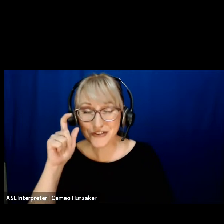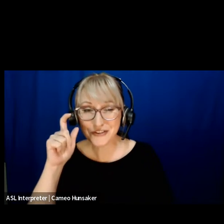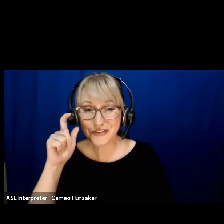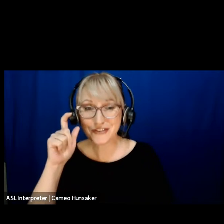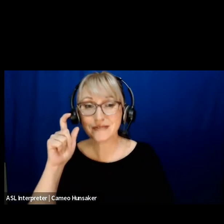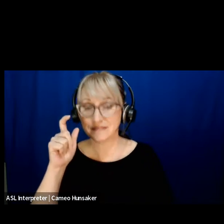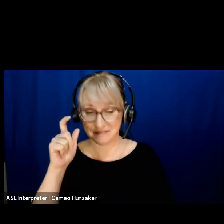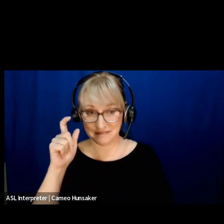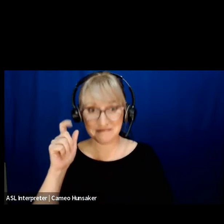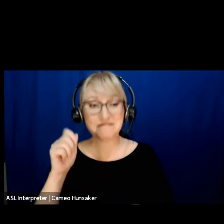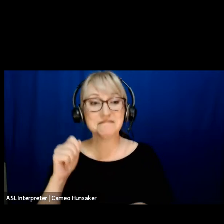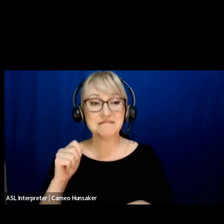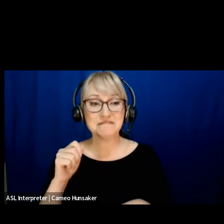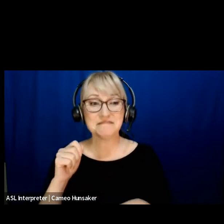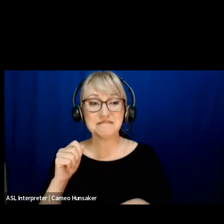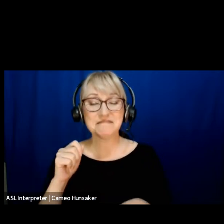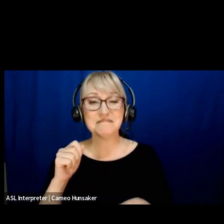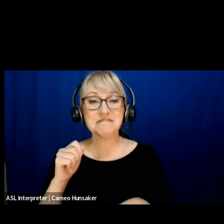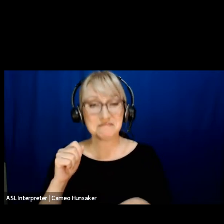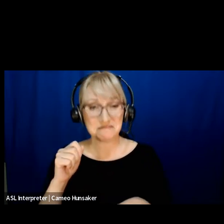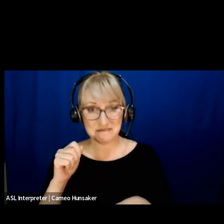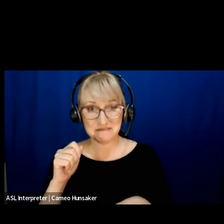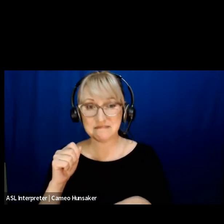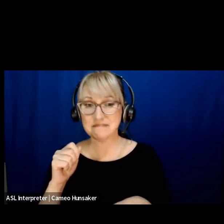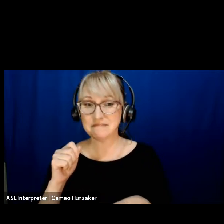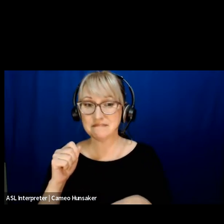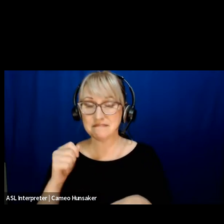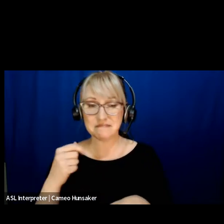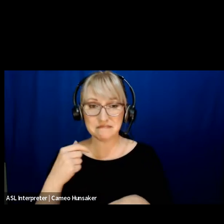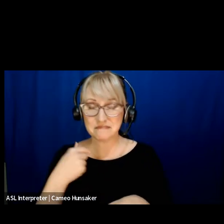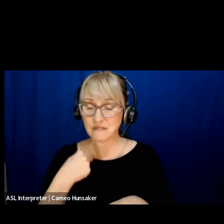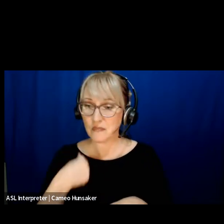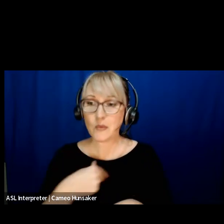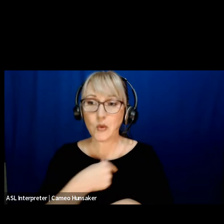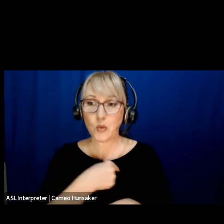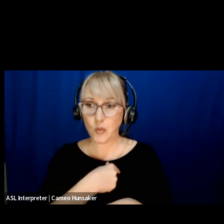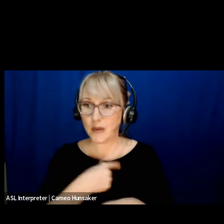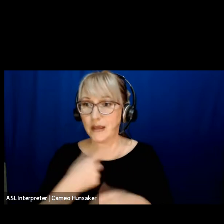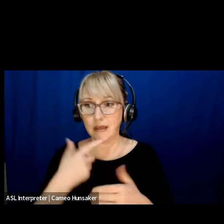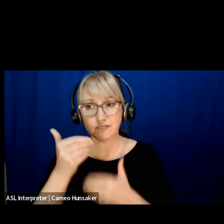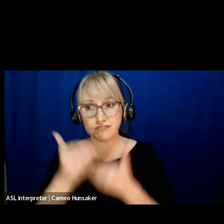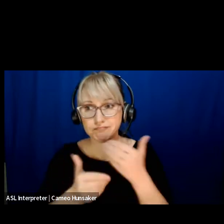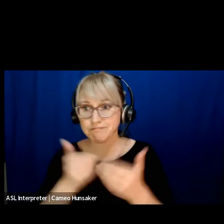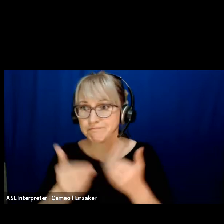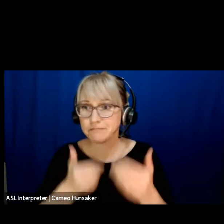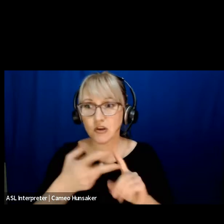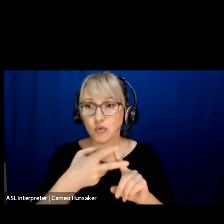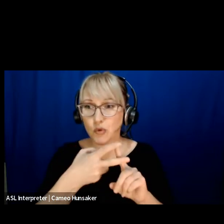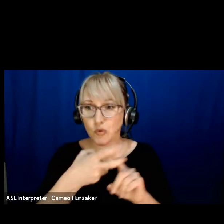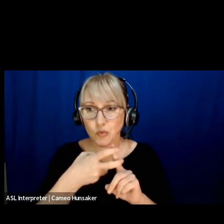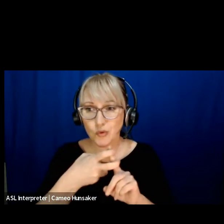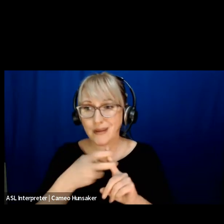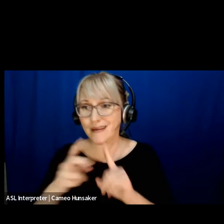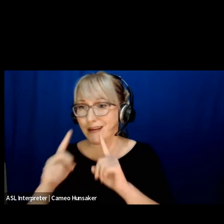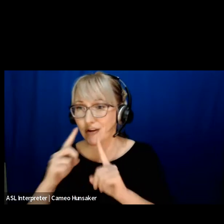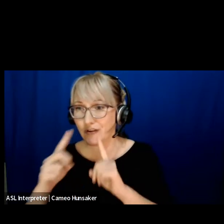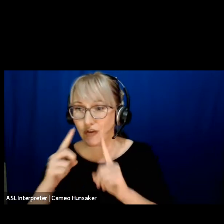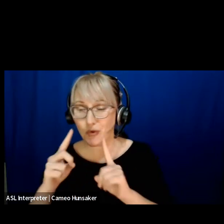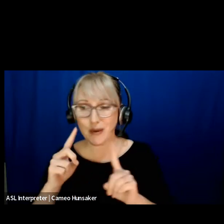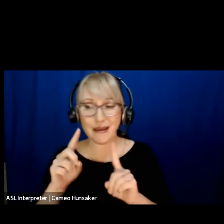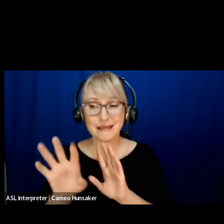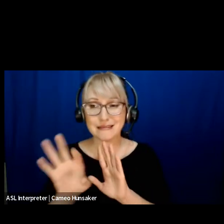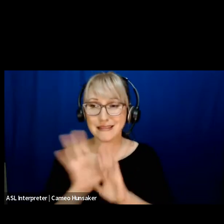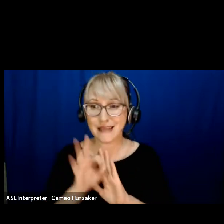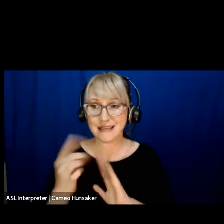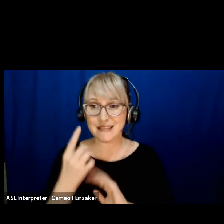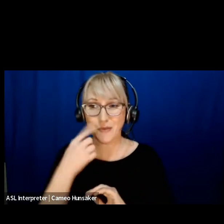spent time in recruiting, interviewing, and selecting people for this position, and